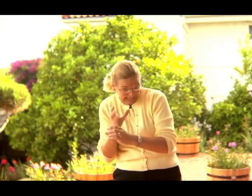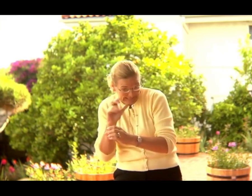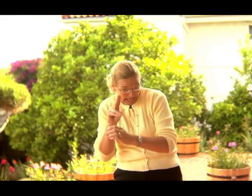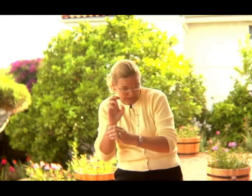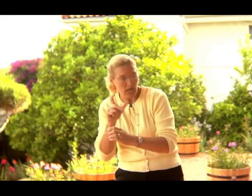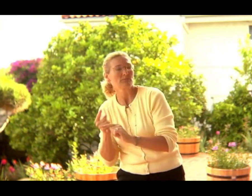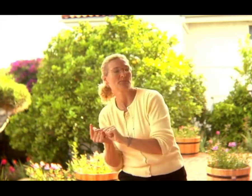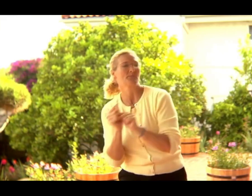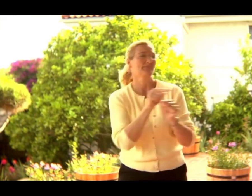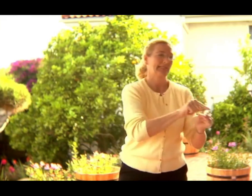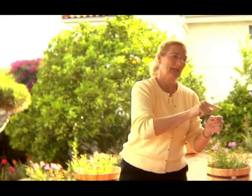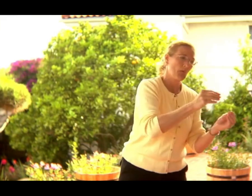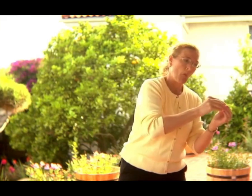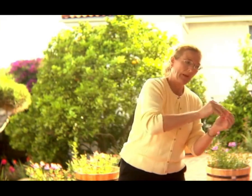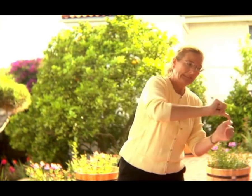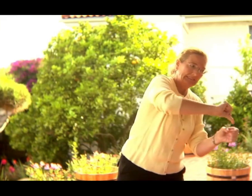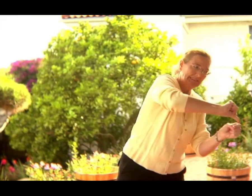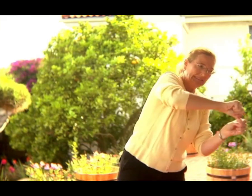see if there are any cancer cells visible.